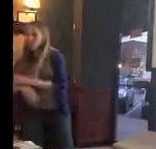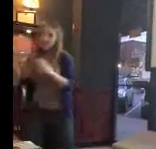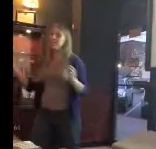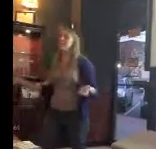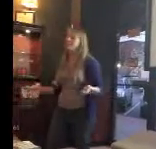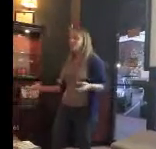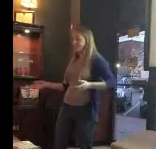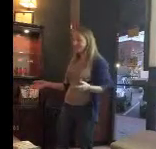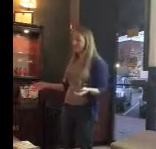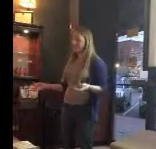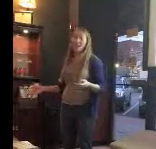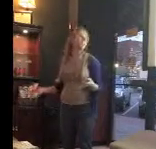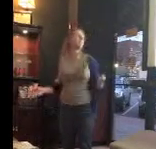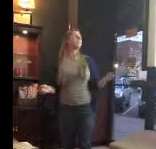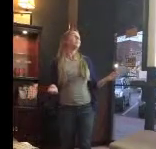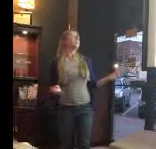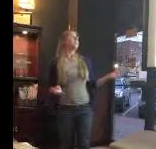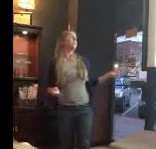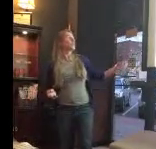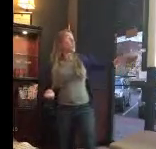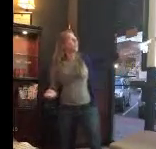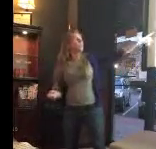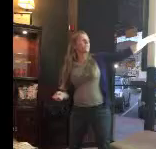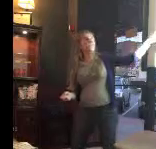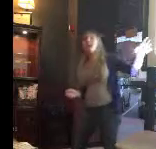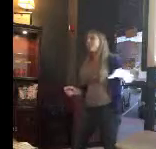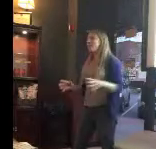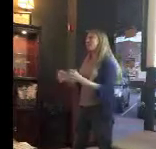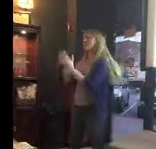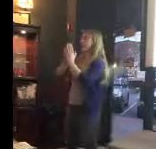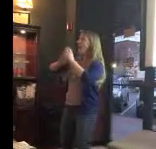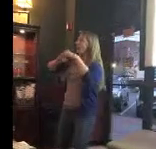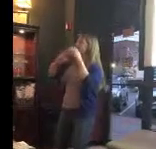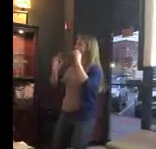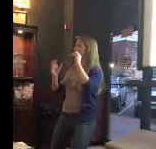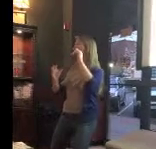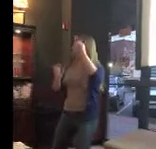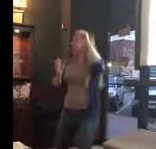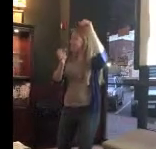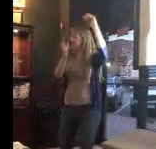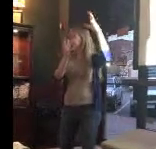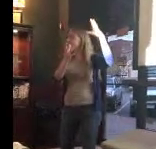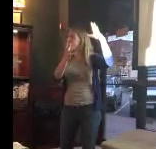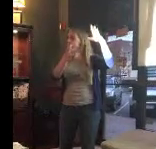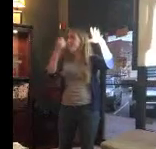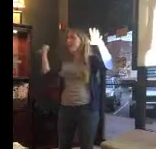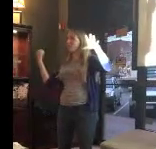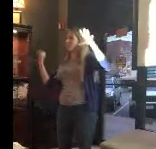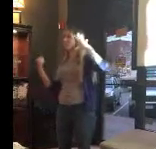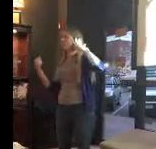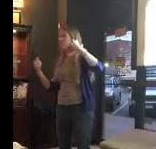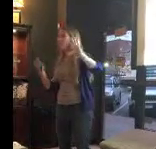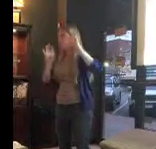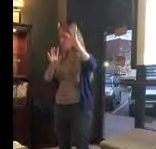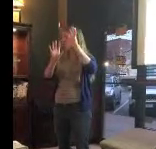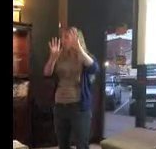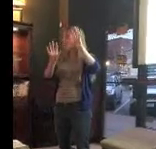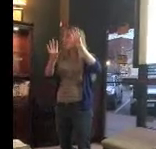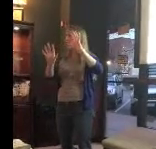14 different ways to deal with that. 12 different combinations of how I actually made the data set to make it match the original data, so like changing